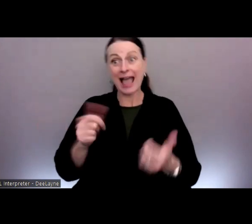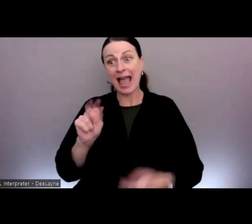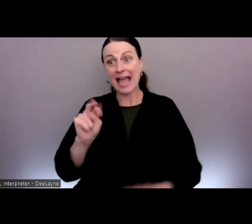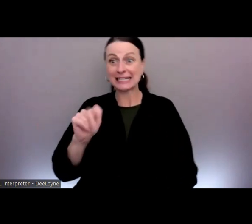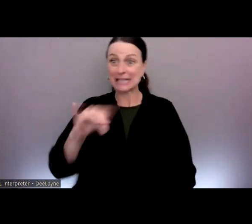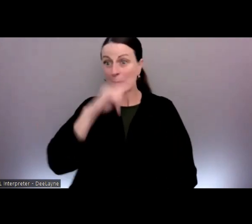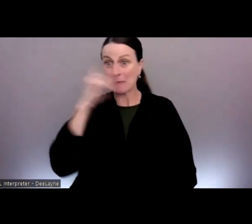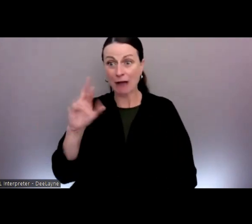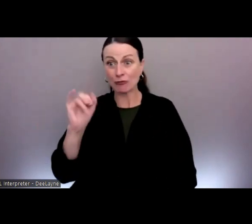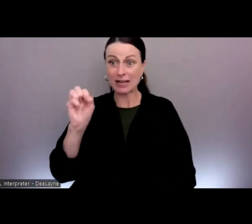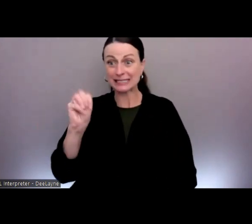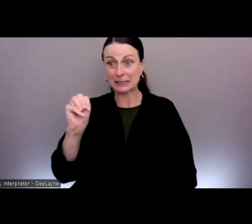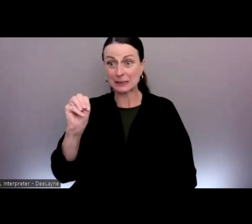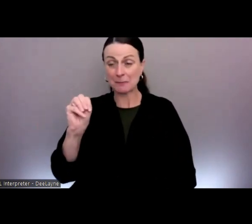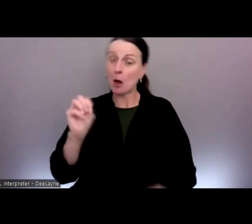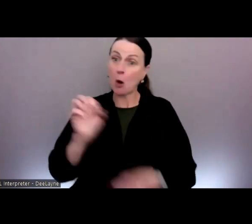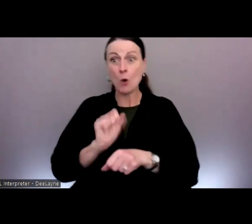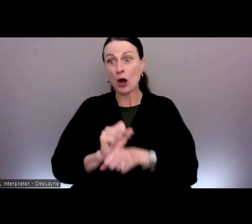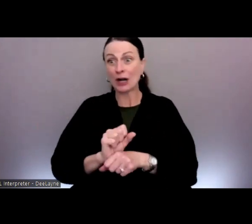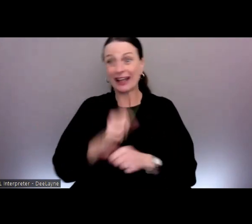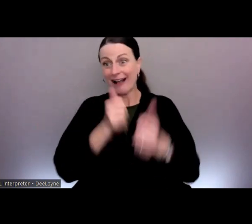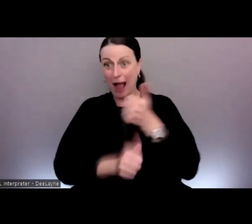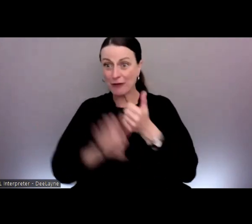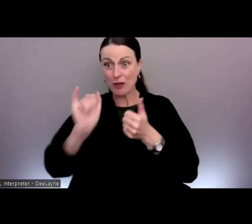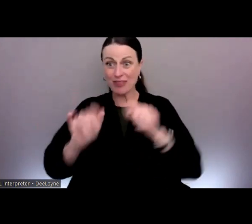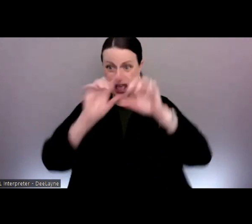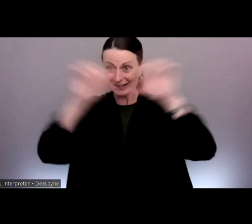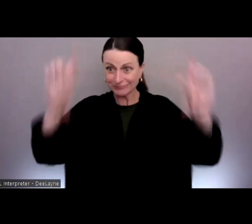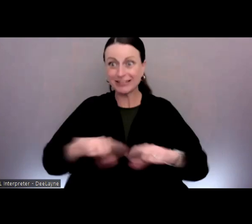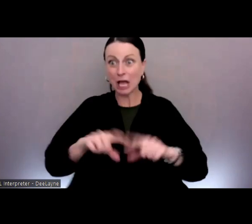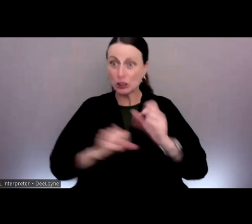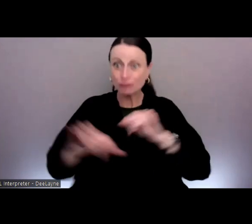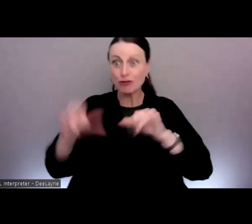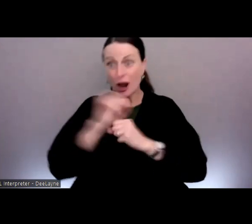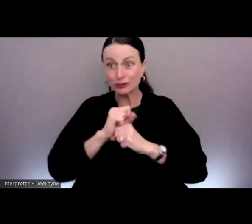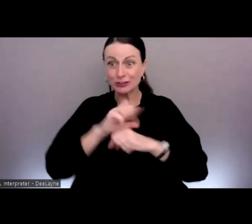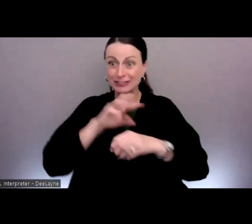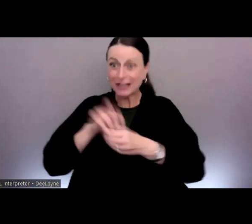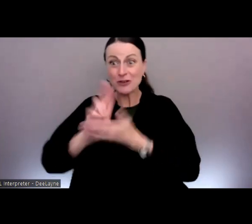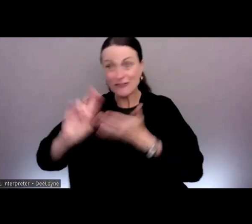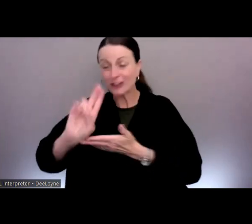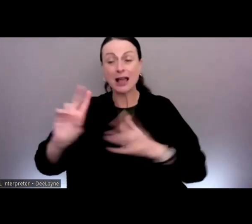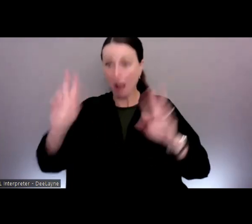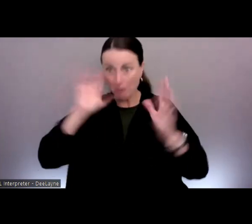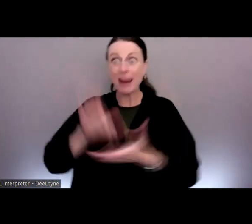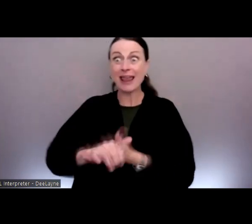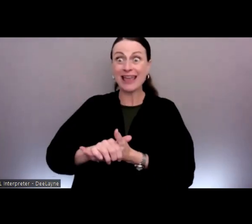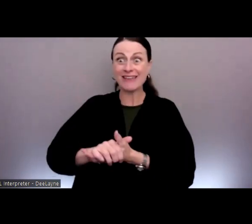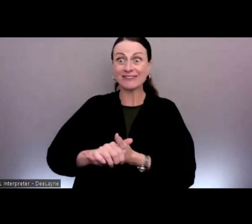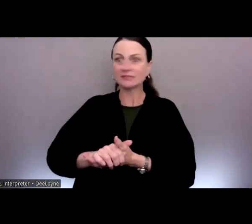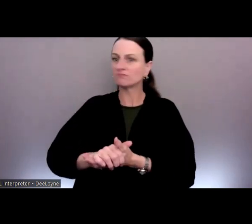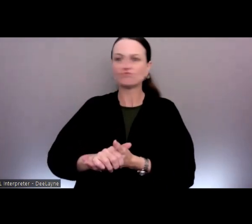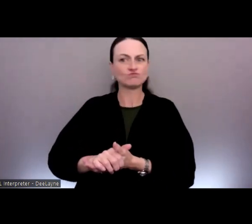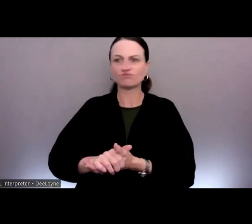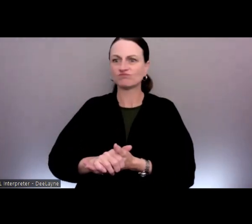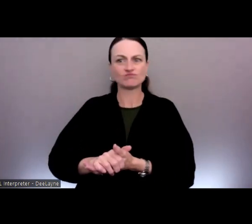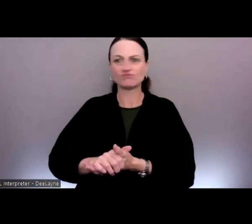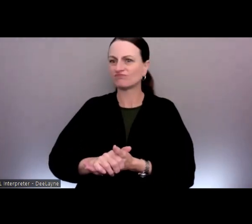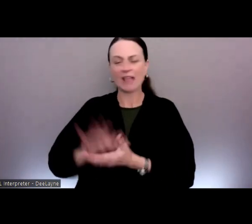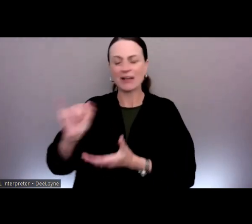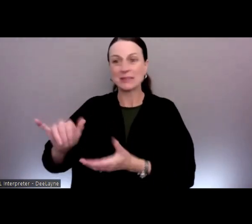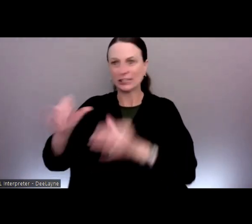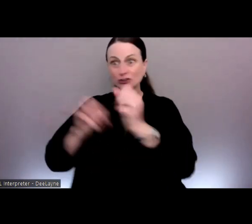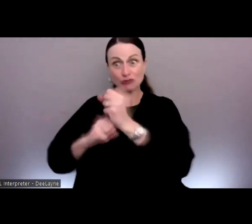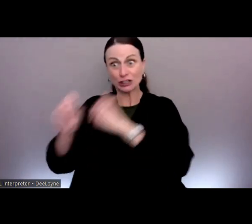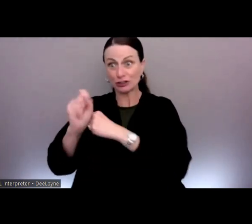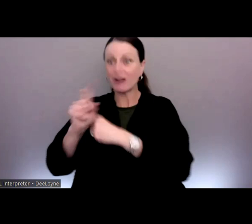its frameworks. And those are the frameworks from within which it emerges and is actually reproduced. So